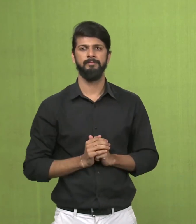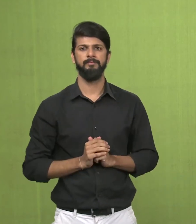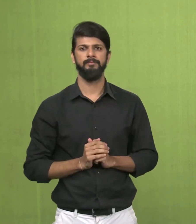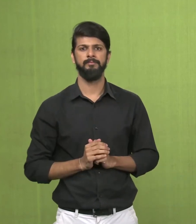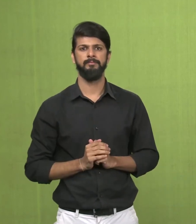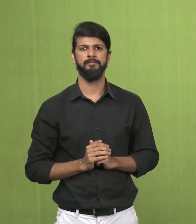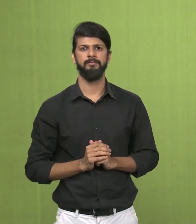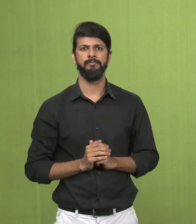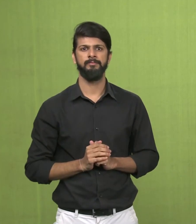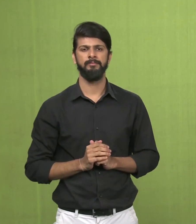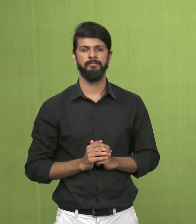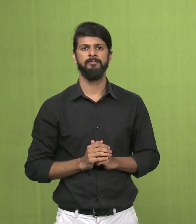answers.